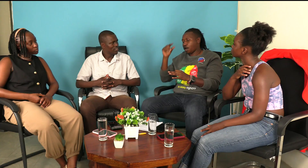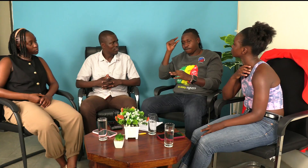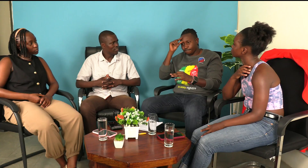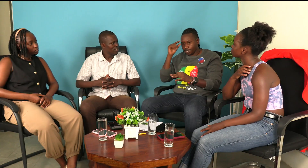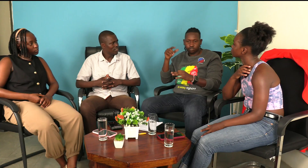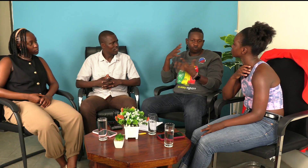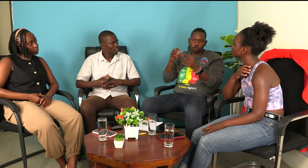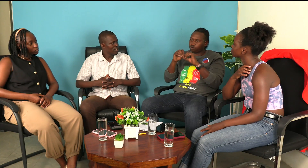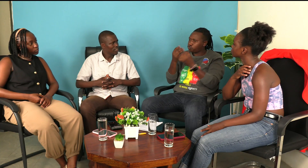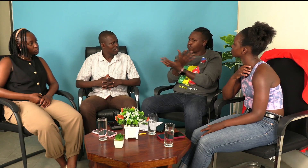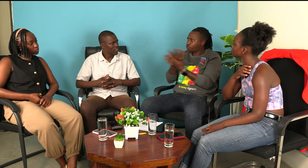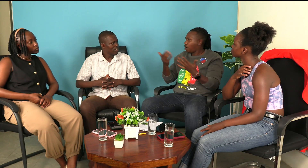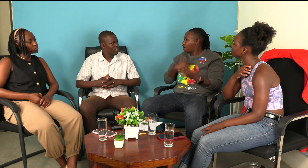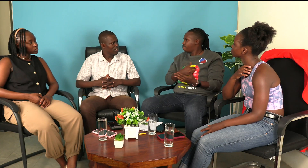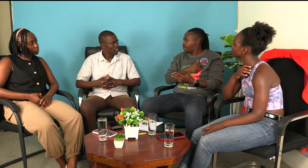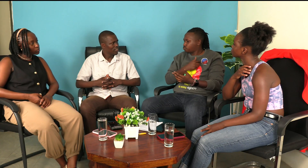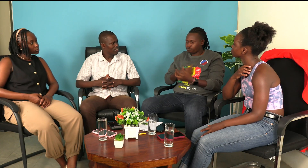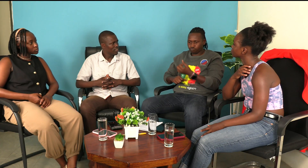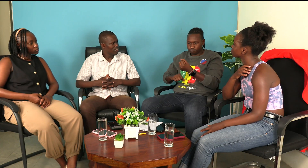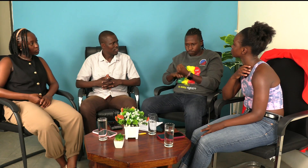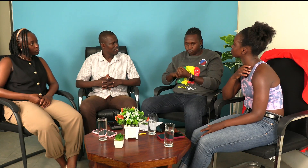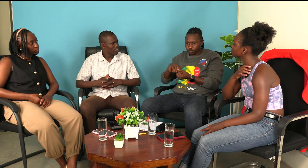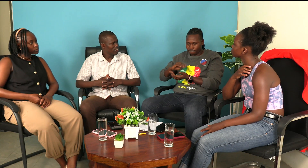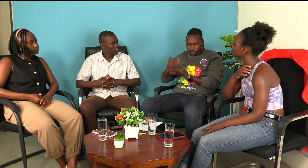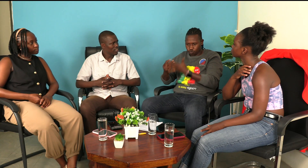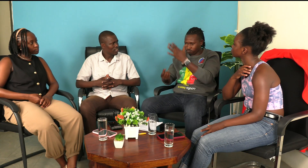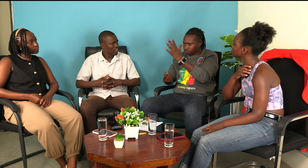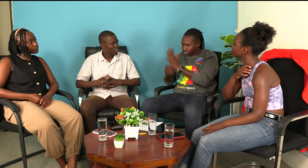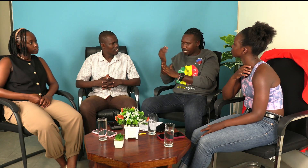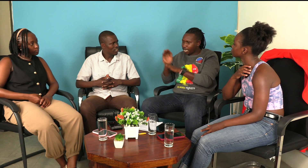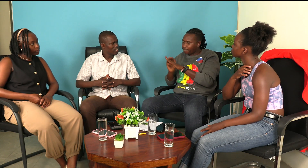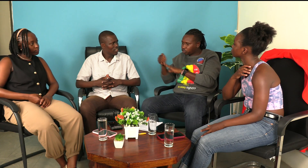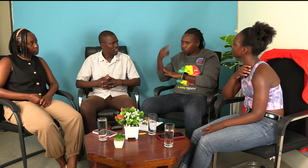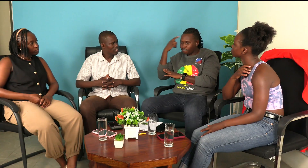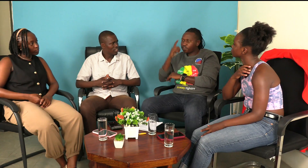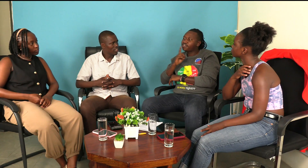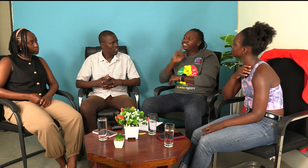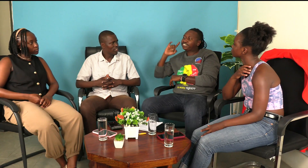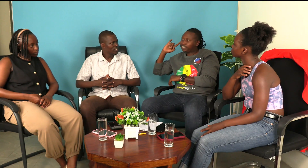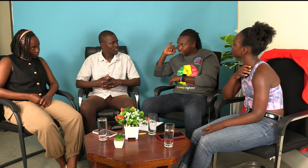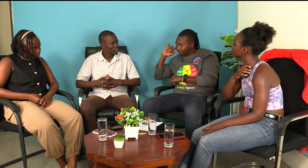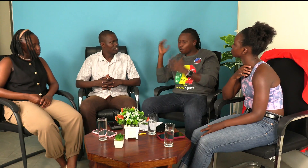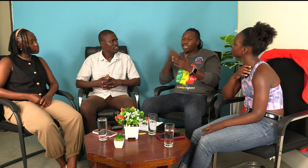No. So what I do think is maybe the government and the organizations which have the heart to support and